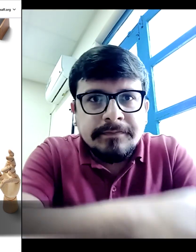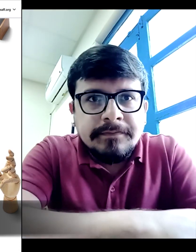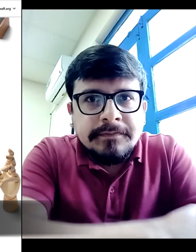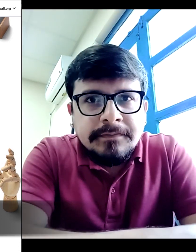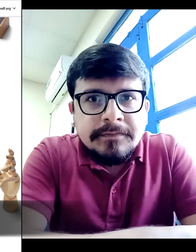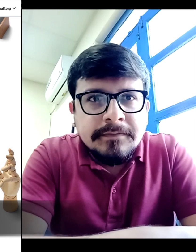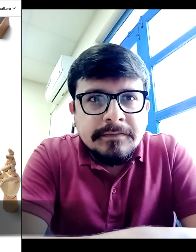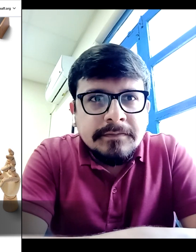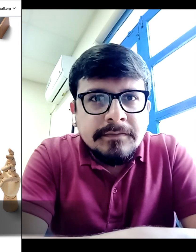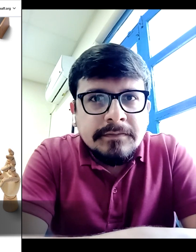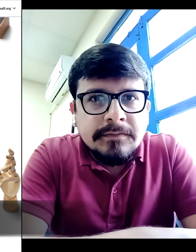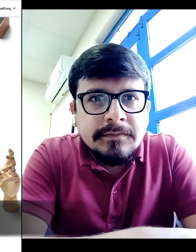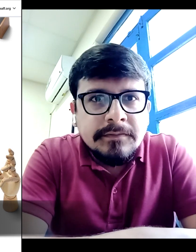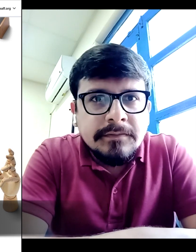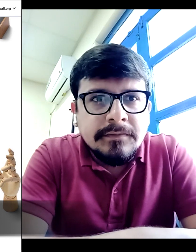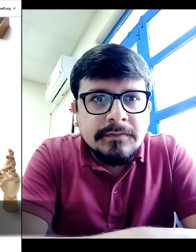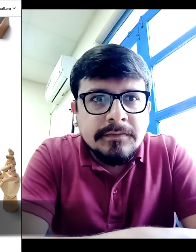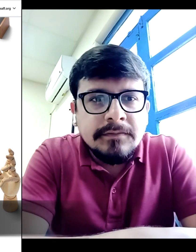Now you have to tell